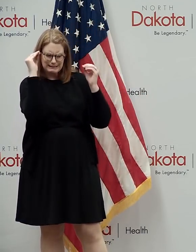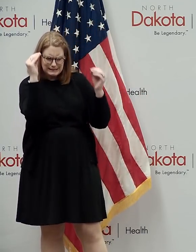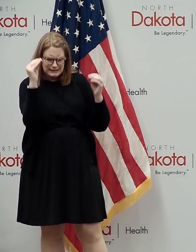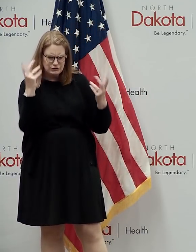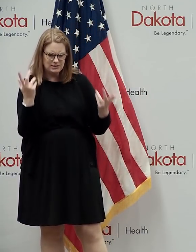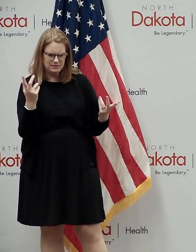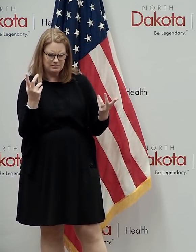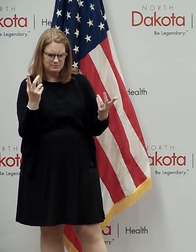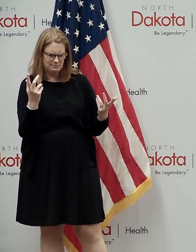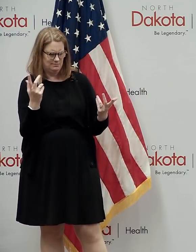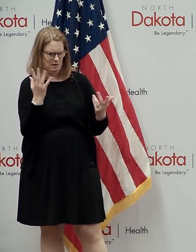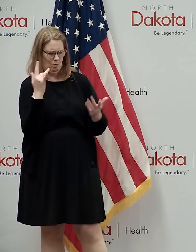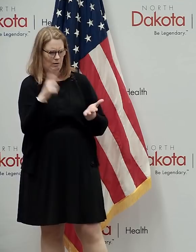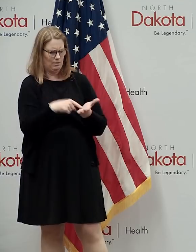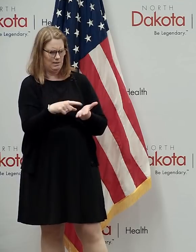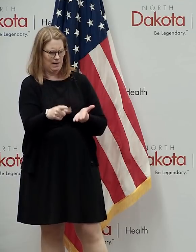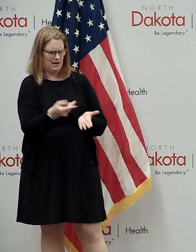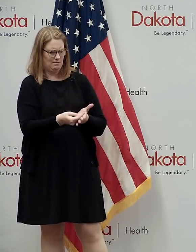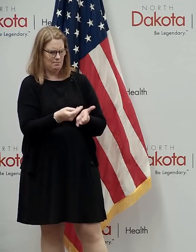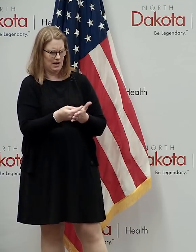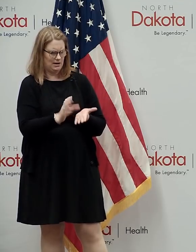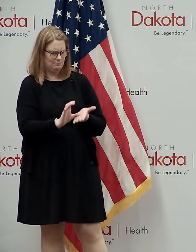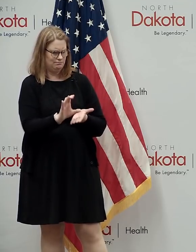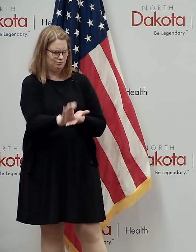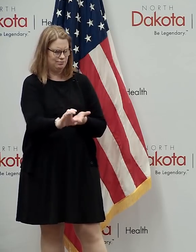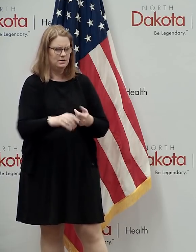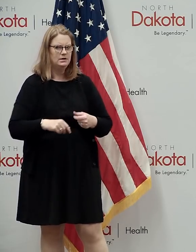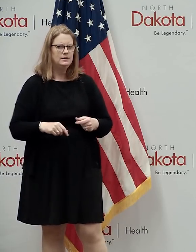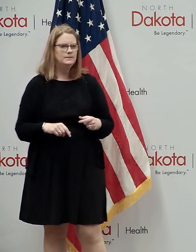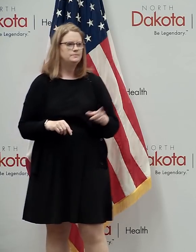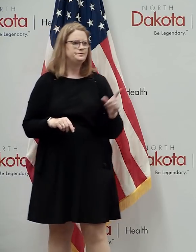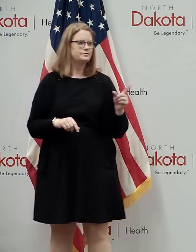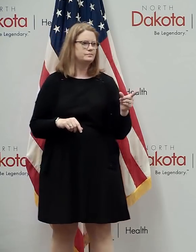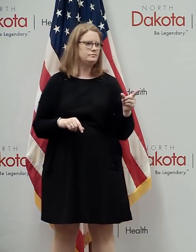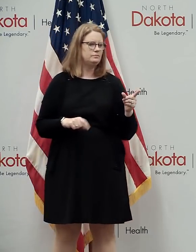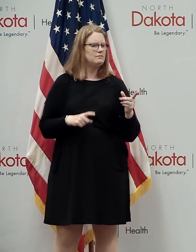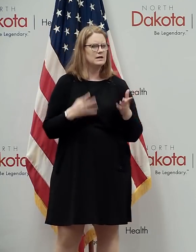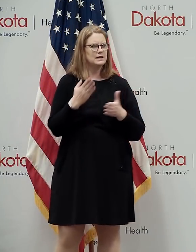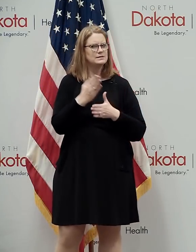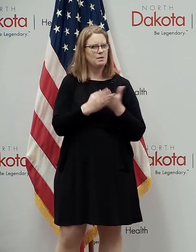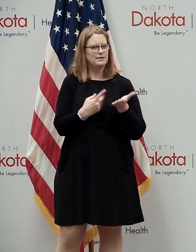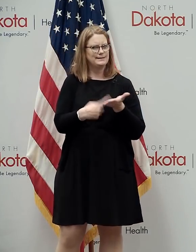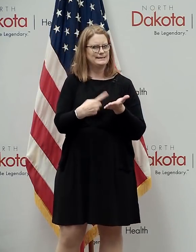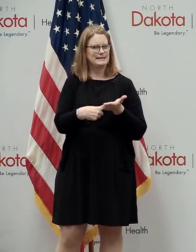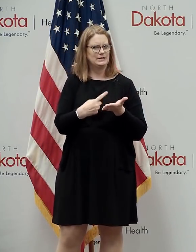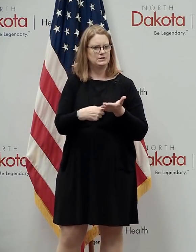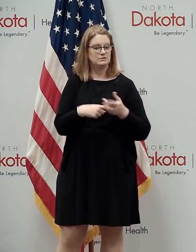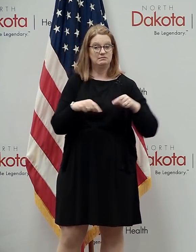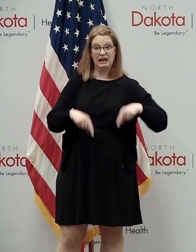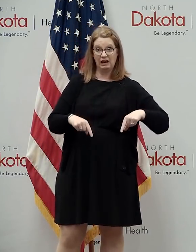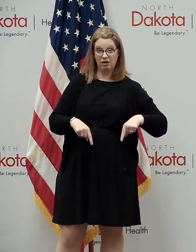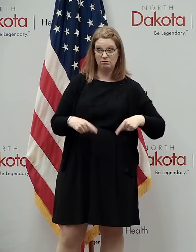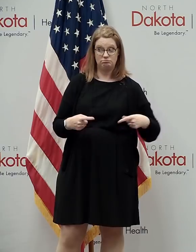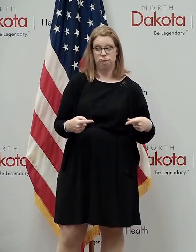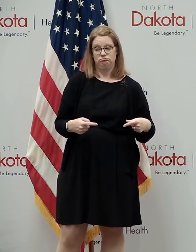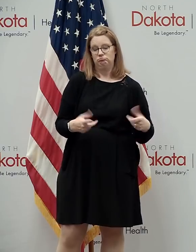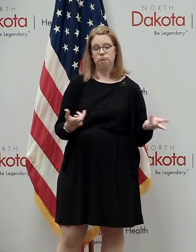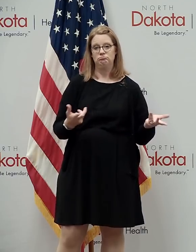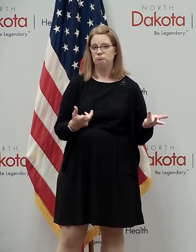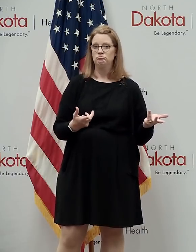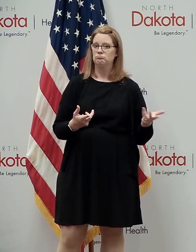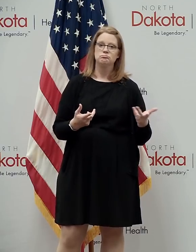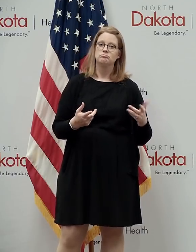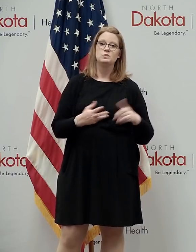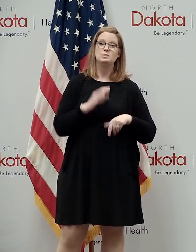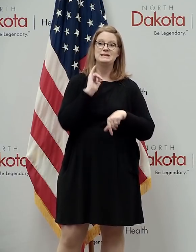doing the work, then why would we be funding you? And so that's part of the debate that's happening. That debate's not happening here. I mean, we put